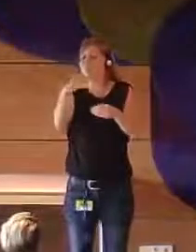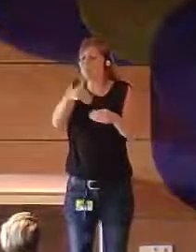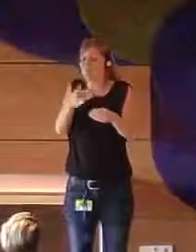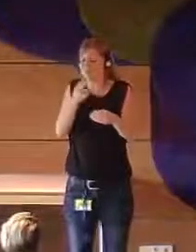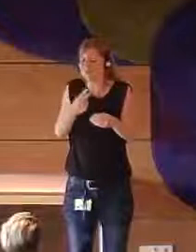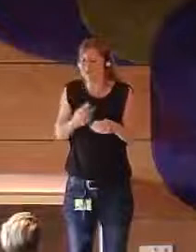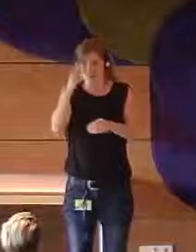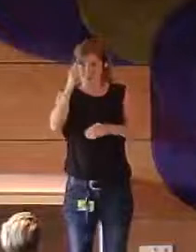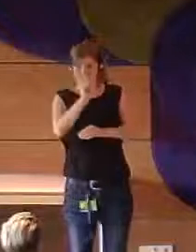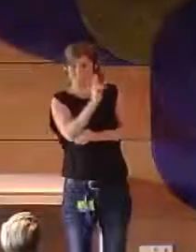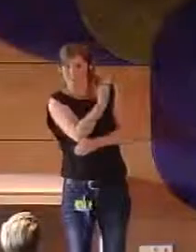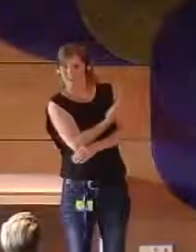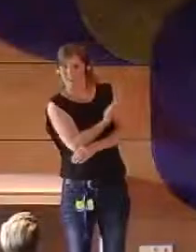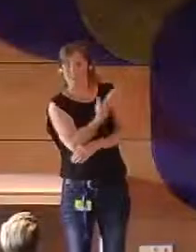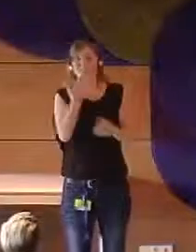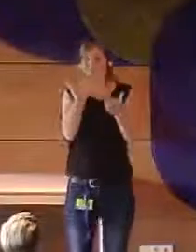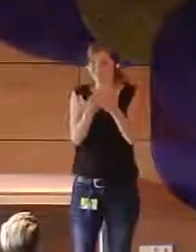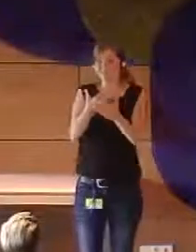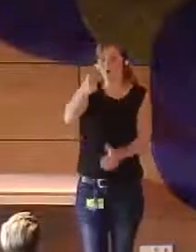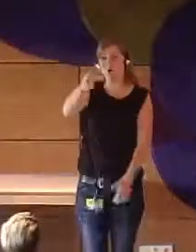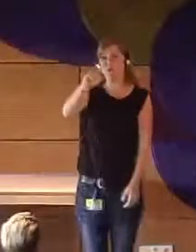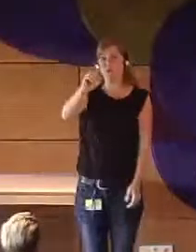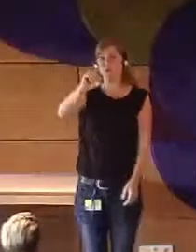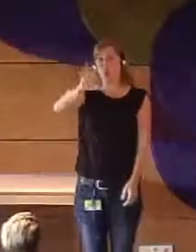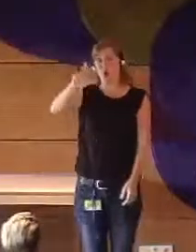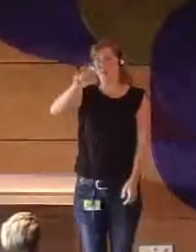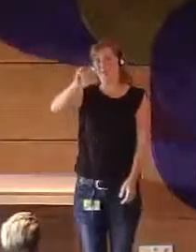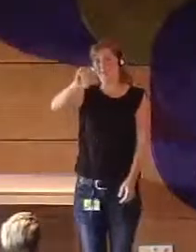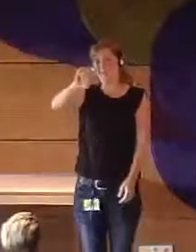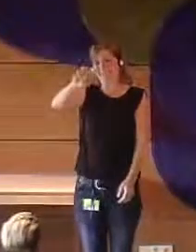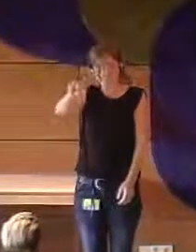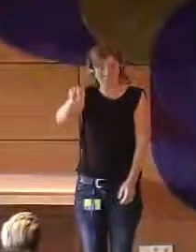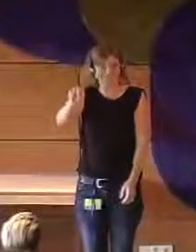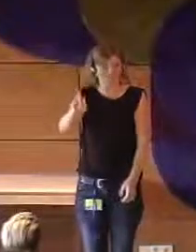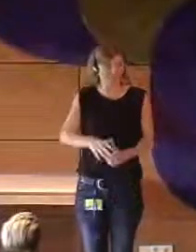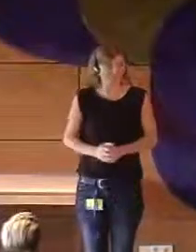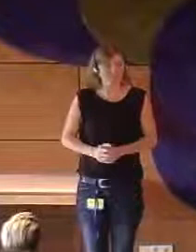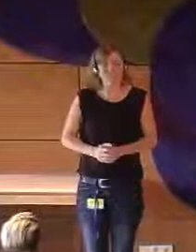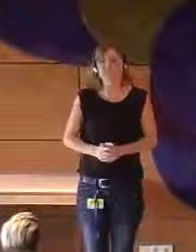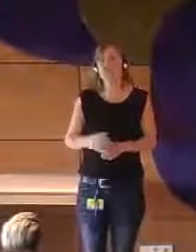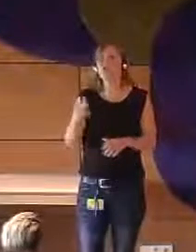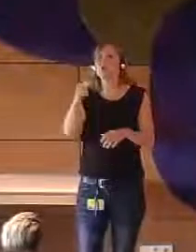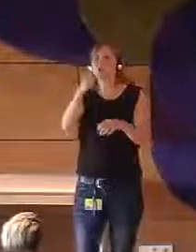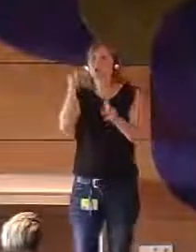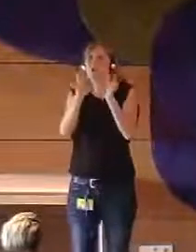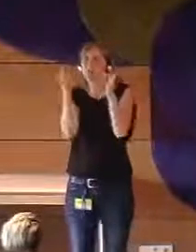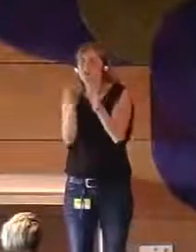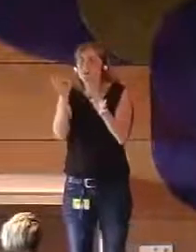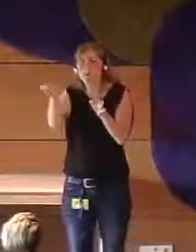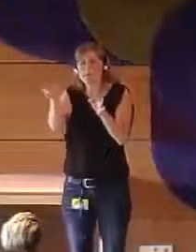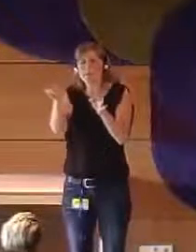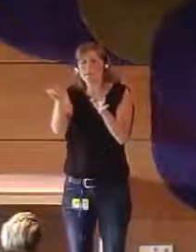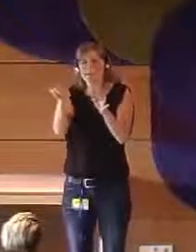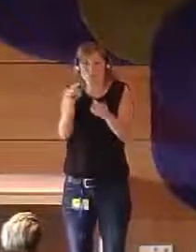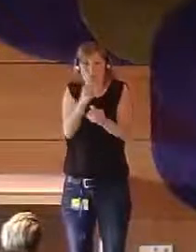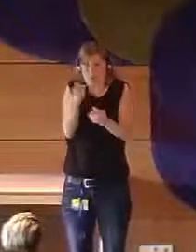It's Tolkien. And the reason I've used Tolkien is Tolkien's family, although Tolkien was born in Birmingham, Tolkien's